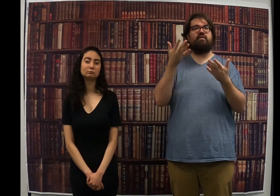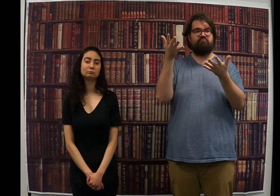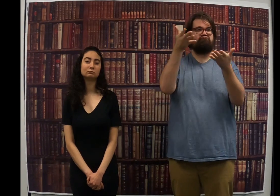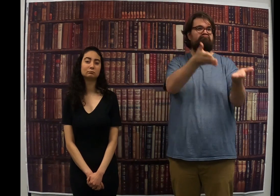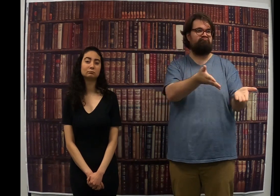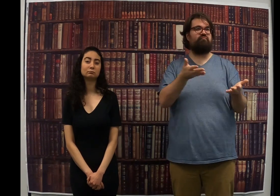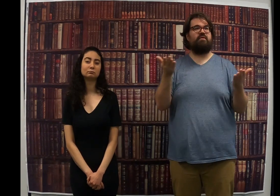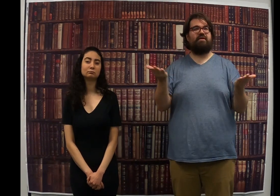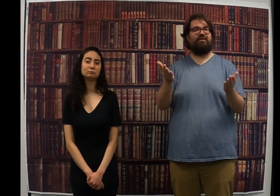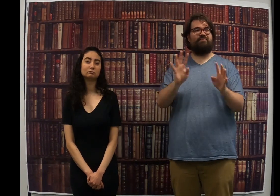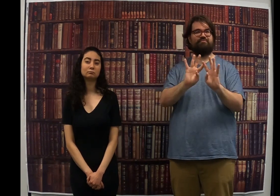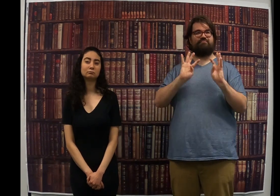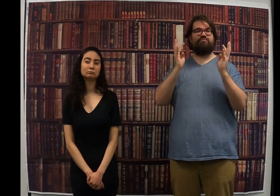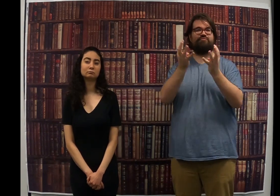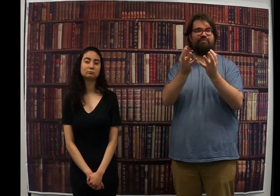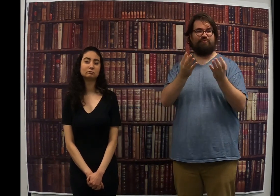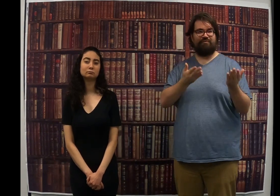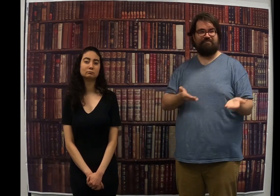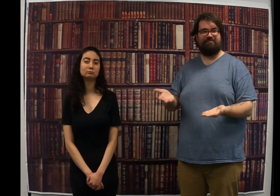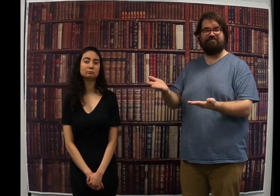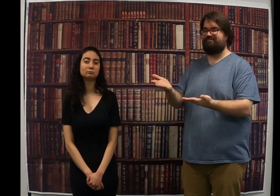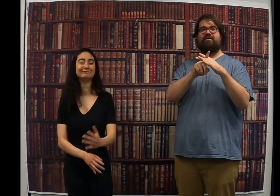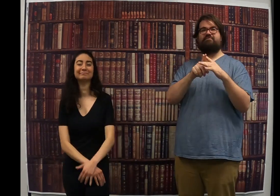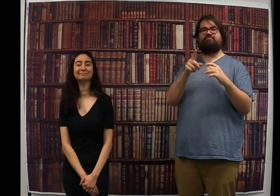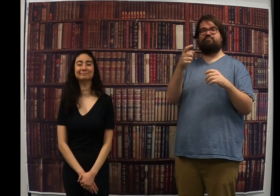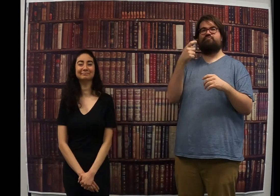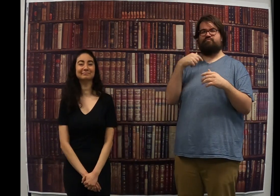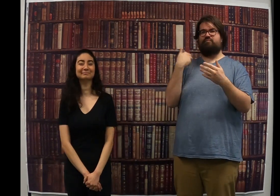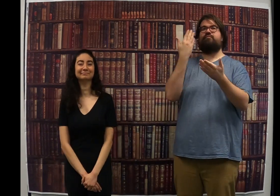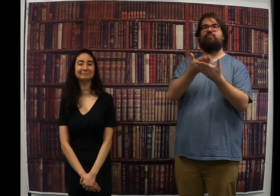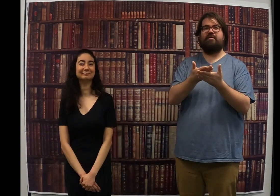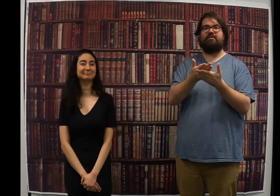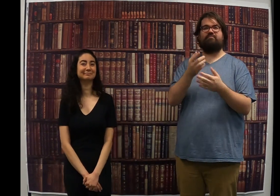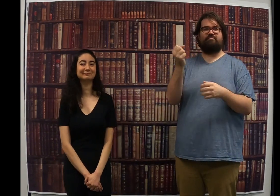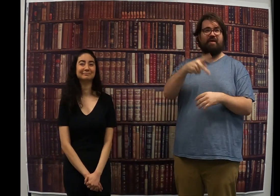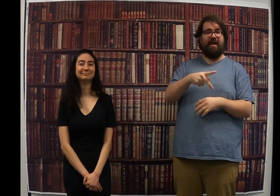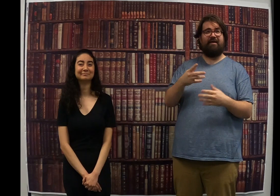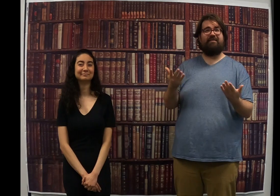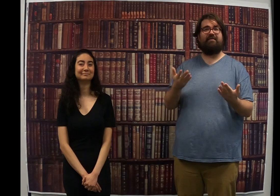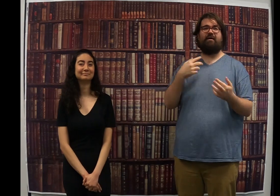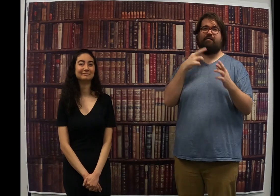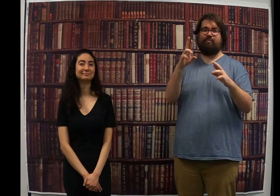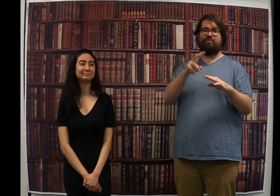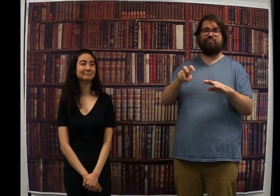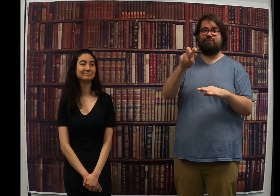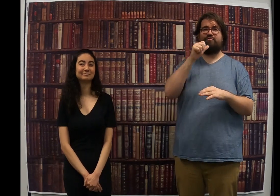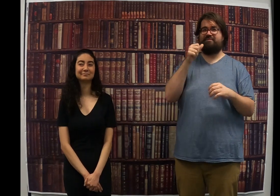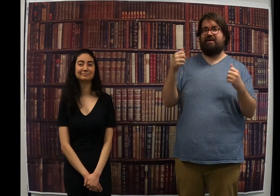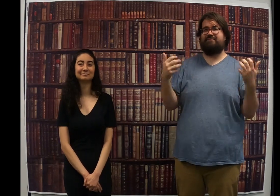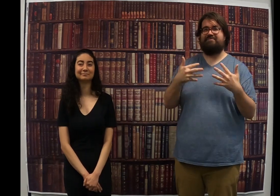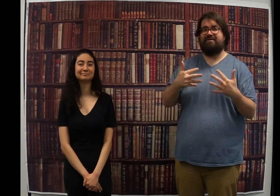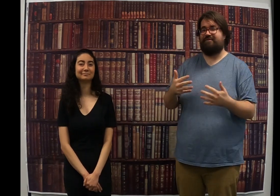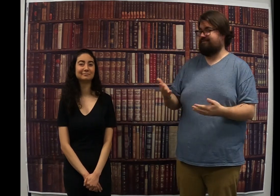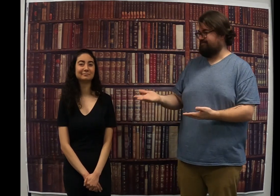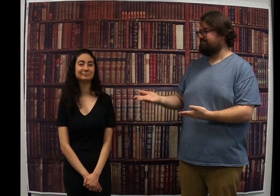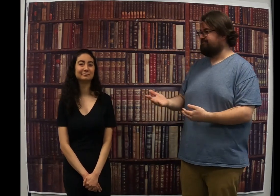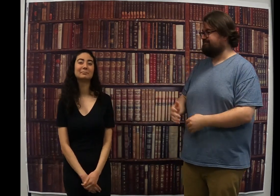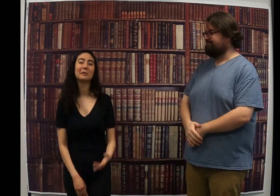leave you now in the very capable hands of the circle. Guest, you have made your return. I do hope your journey was